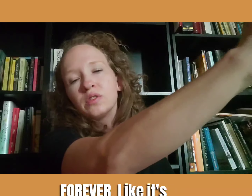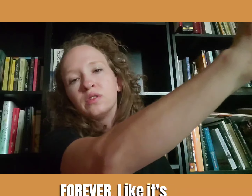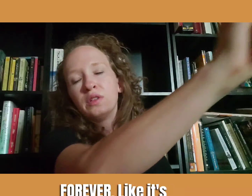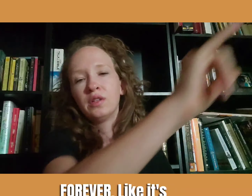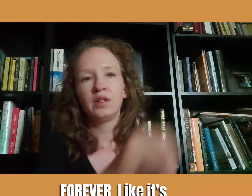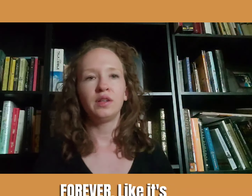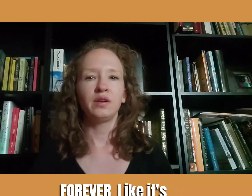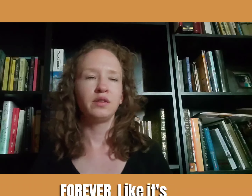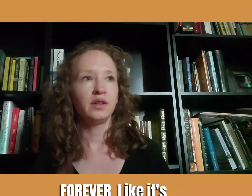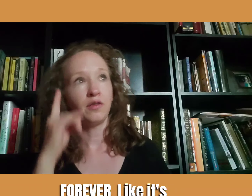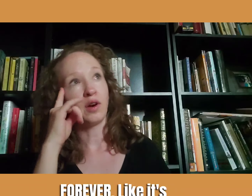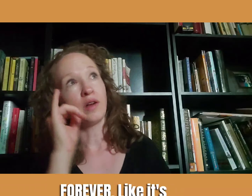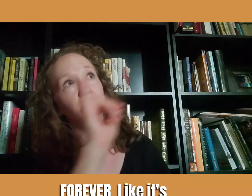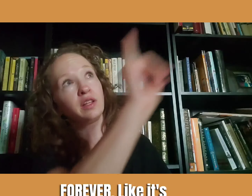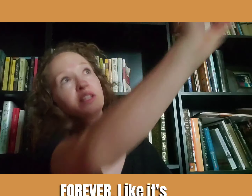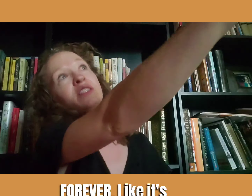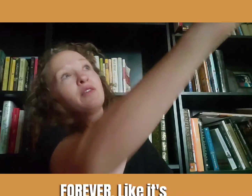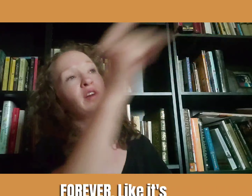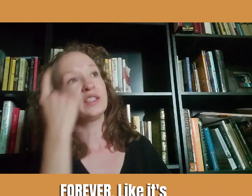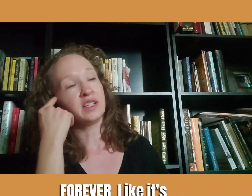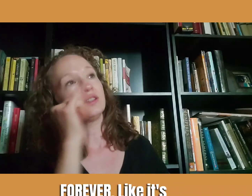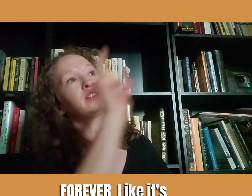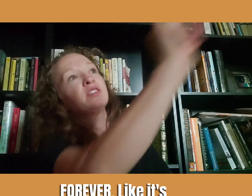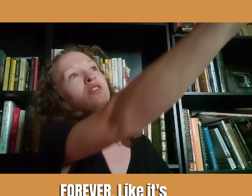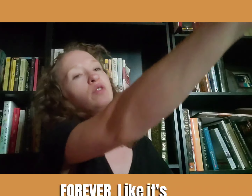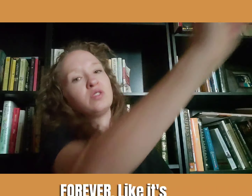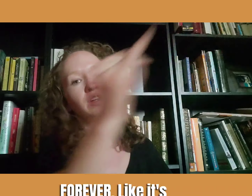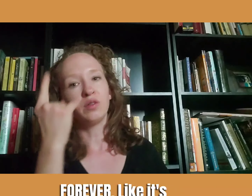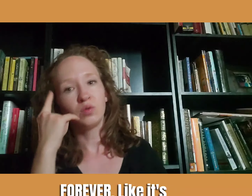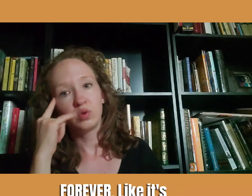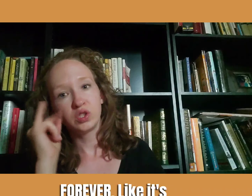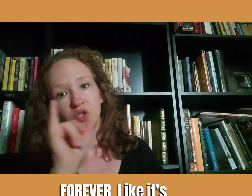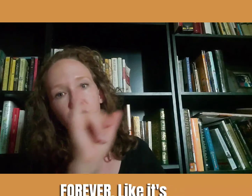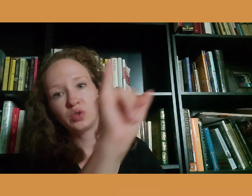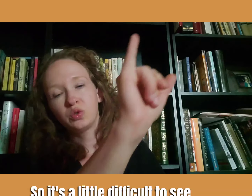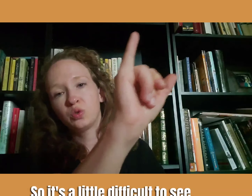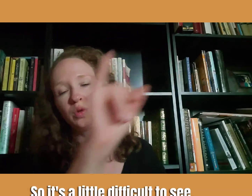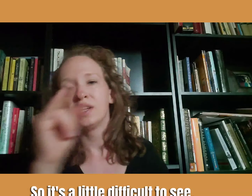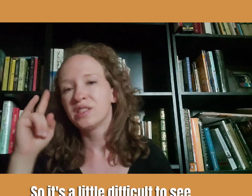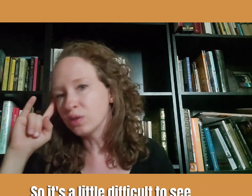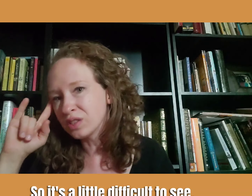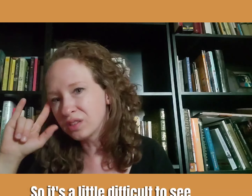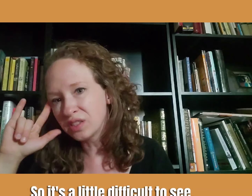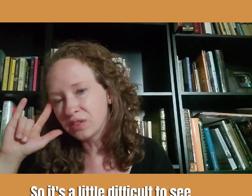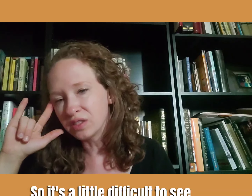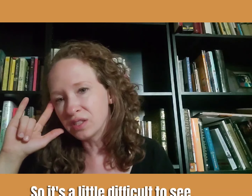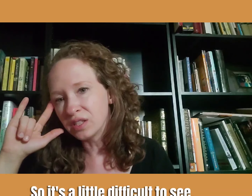forever like it's never ending into the future so it's a little difficult to see